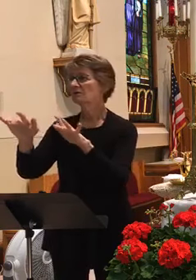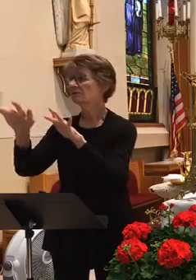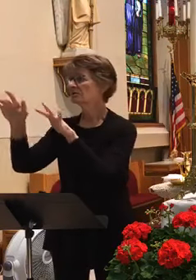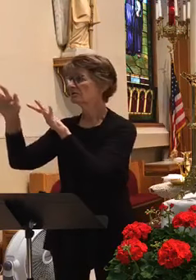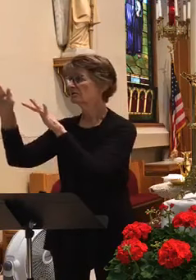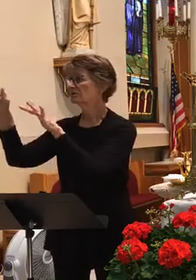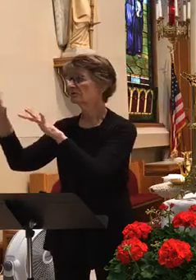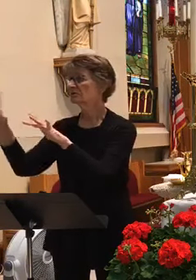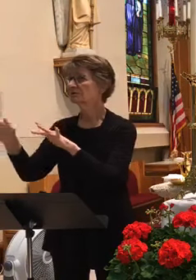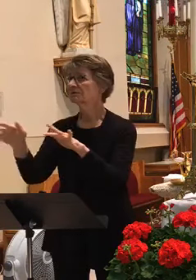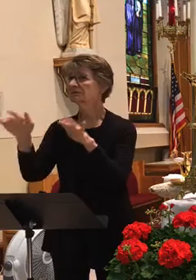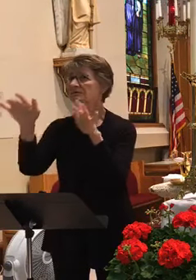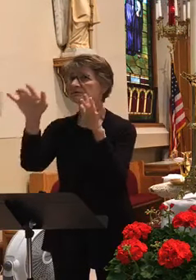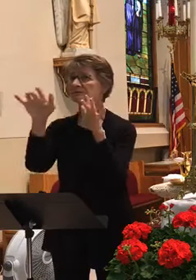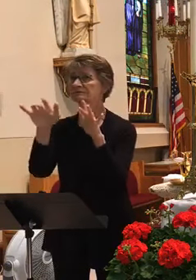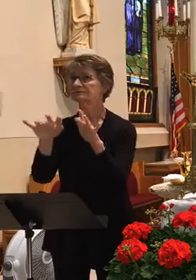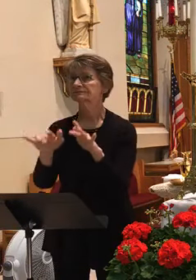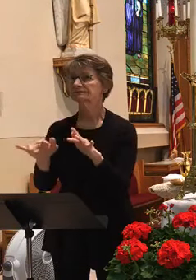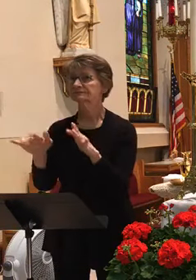eleison.